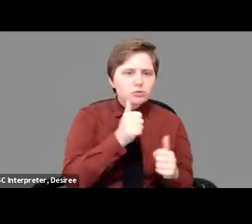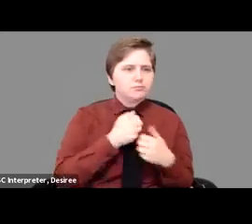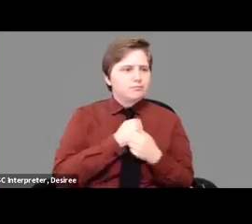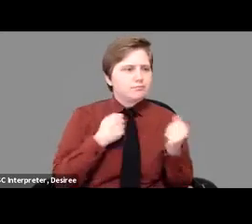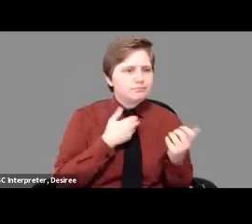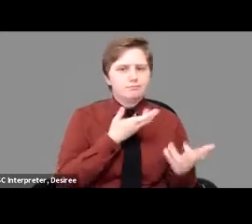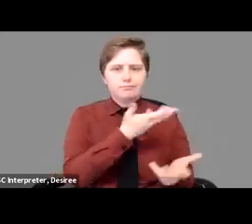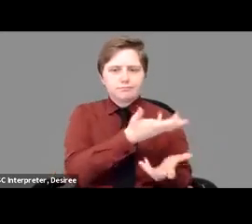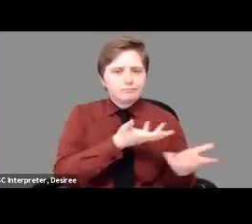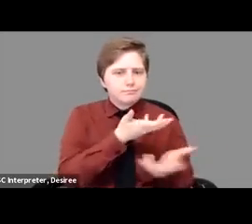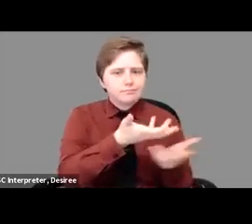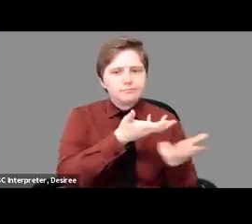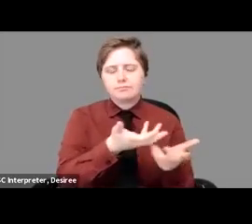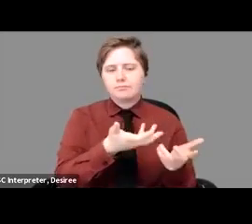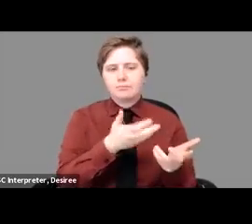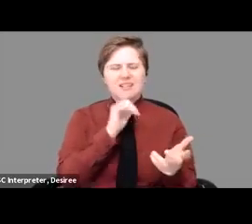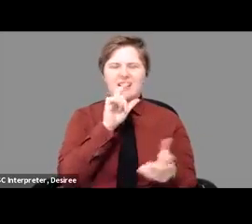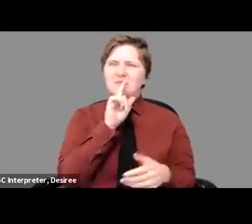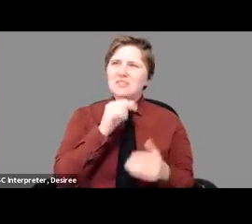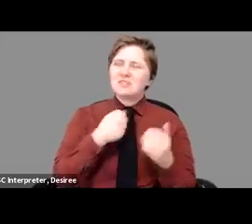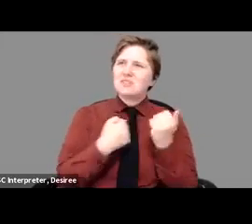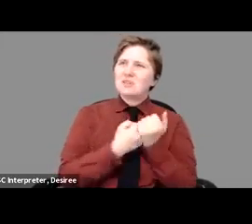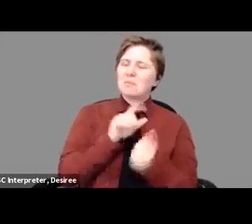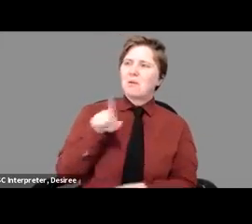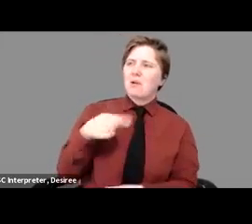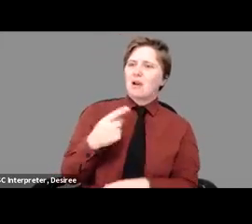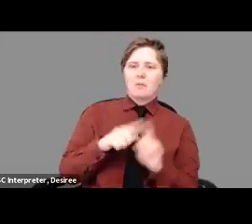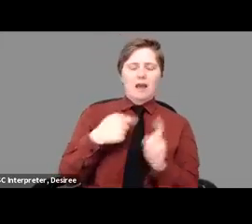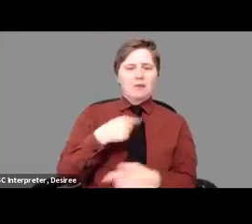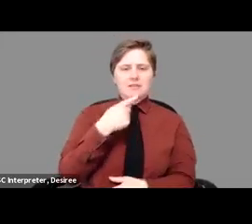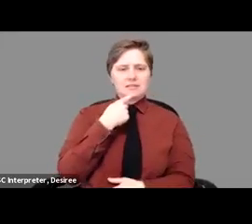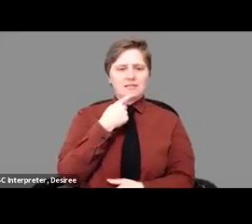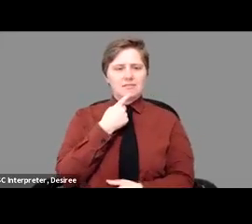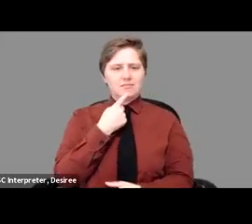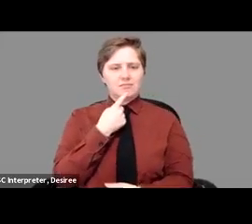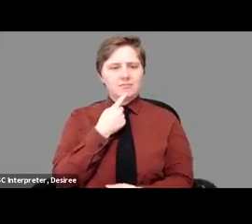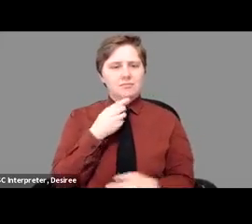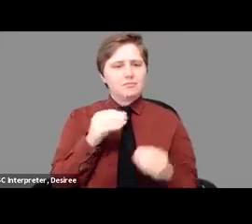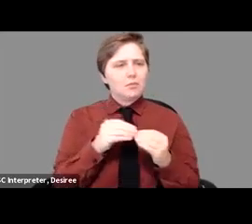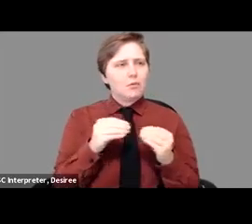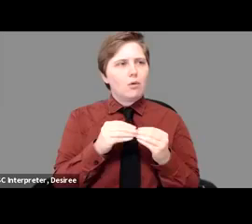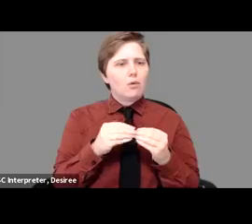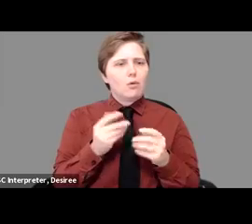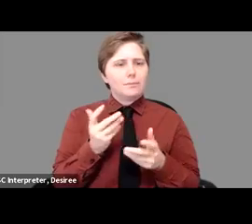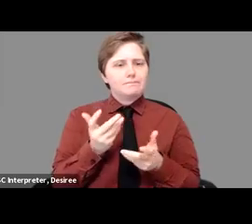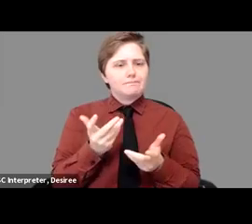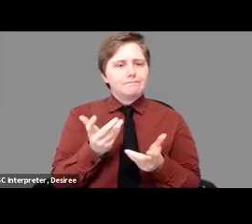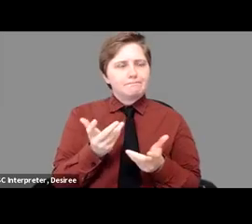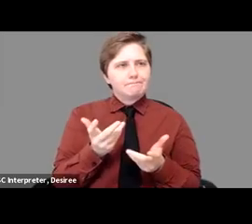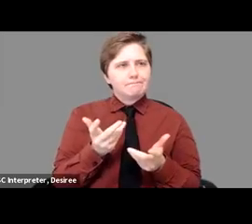even just support, I would say even so more as be